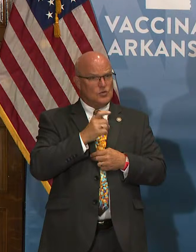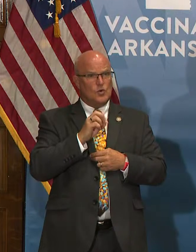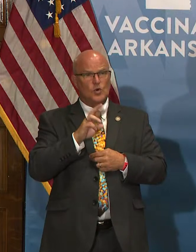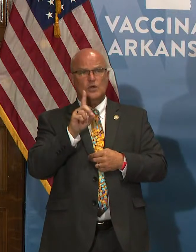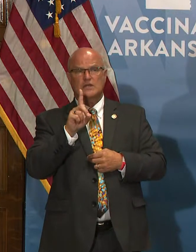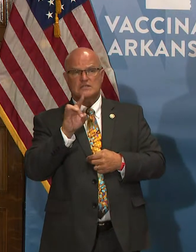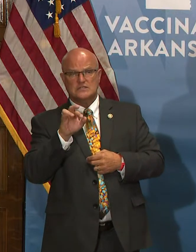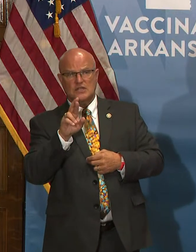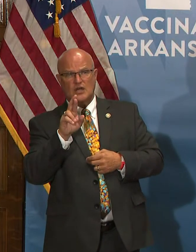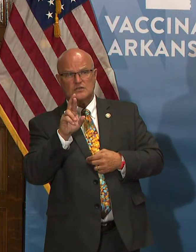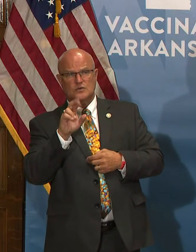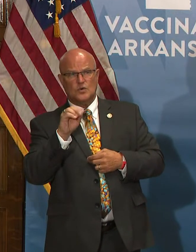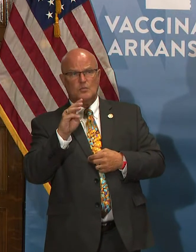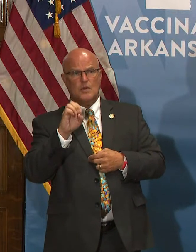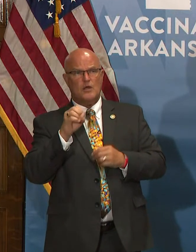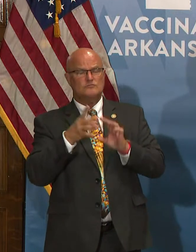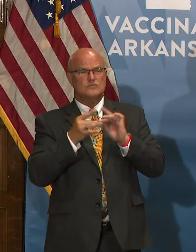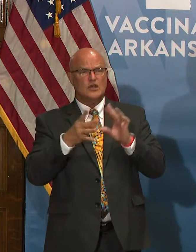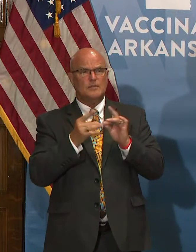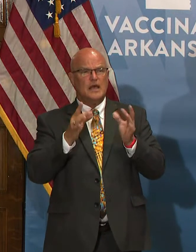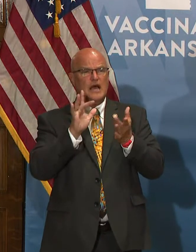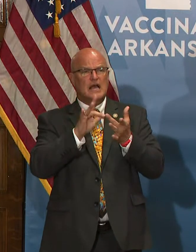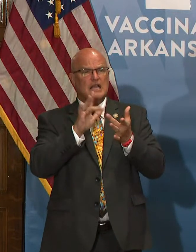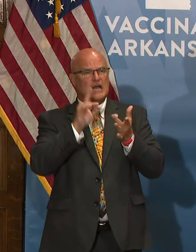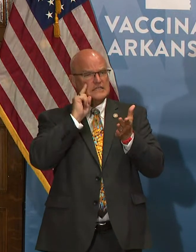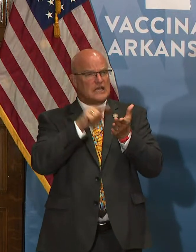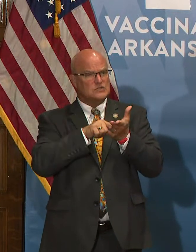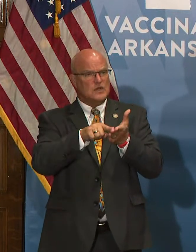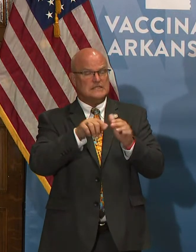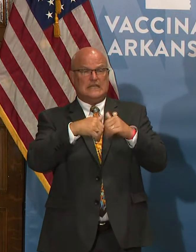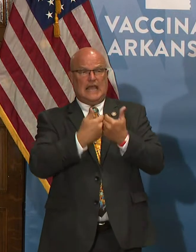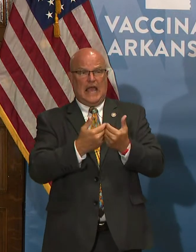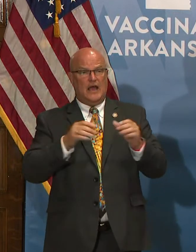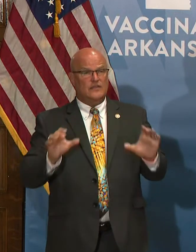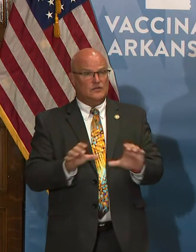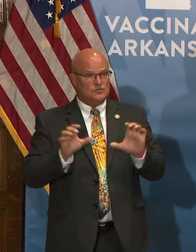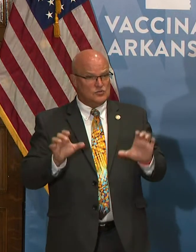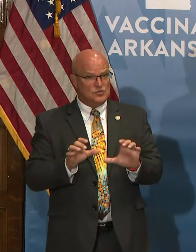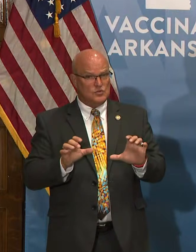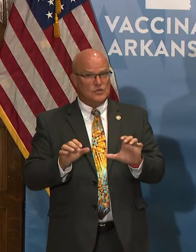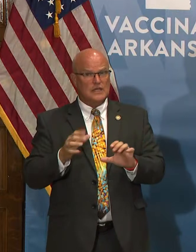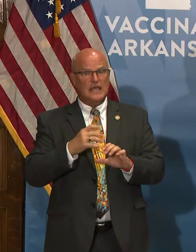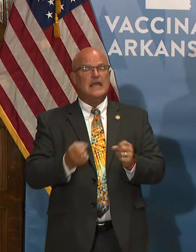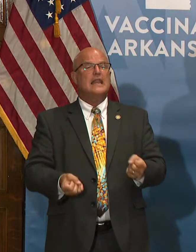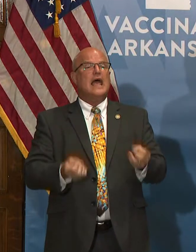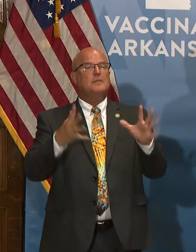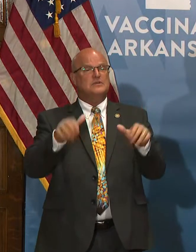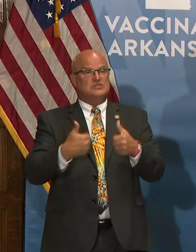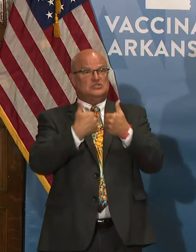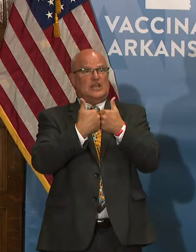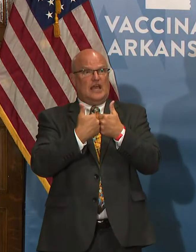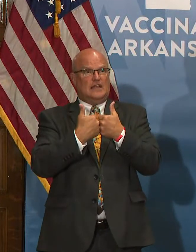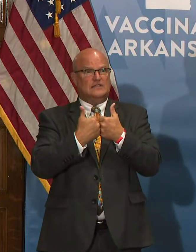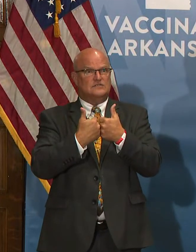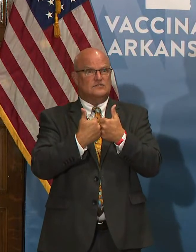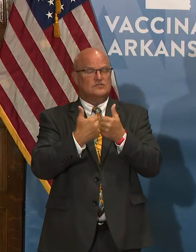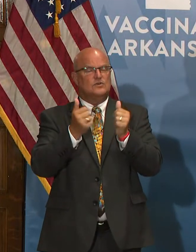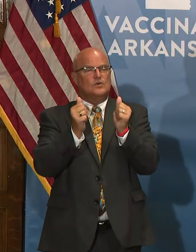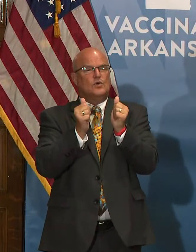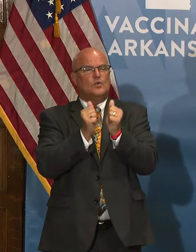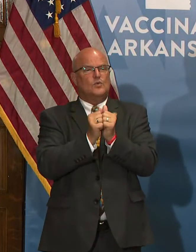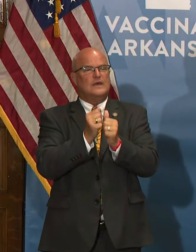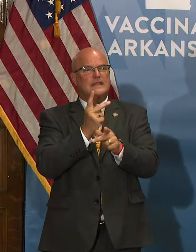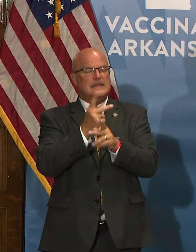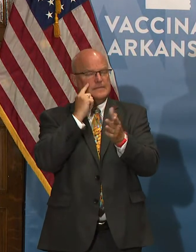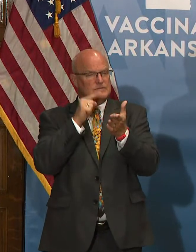could talk about the contact tracing efforts and how they're going and how much of a challenge is that going to be with